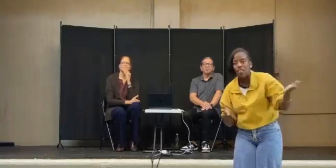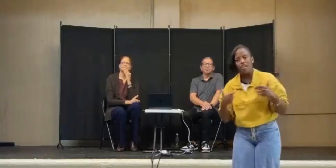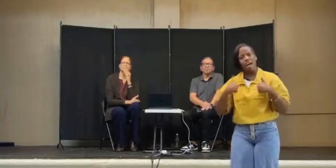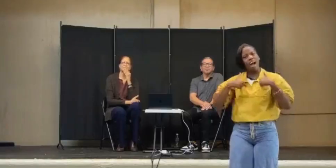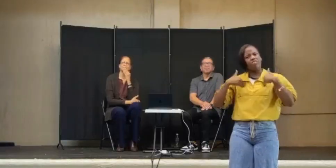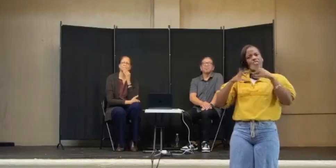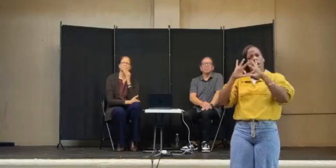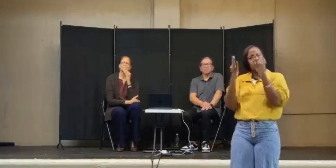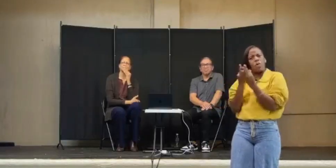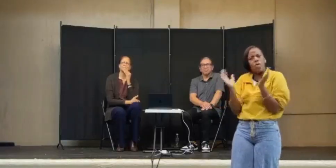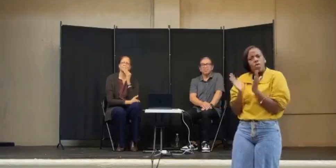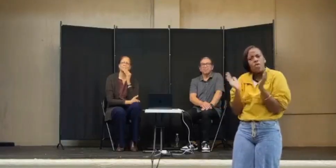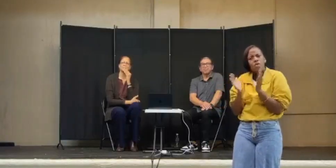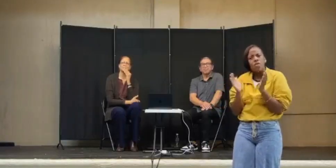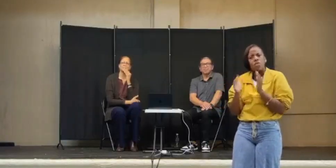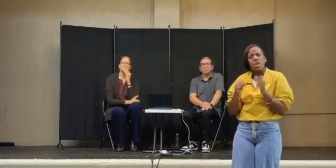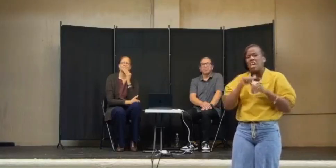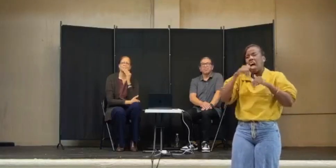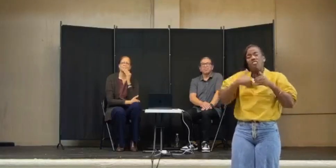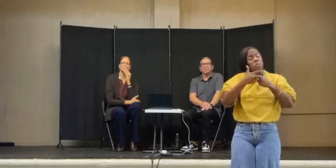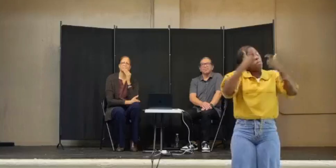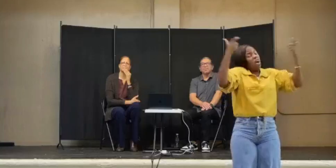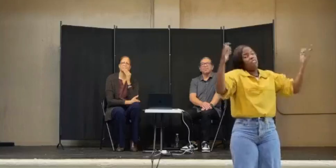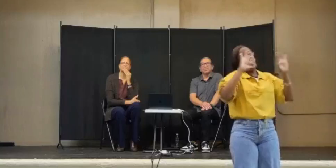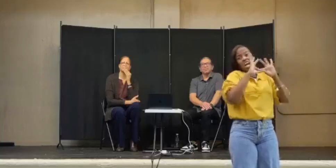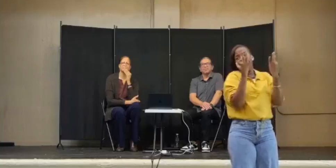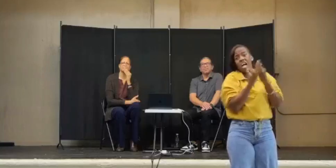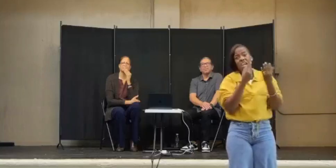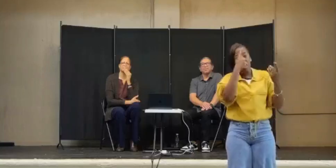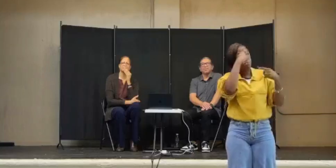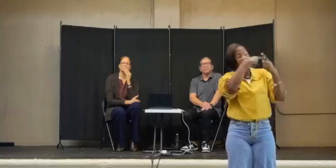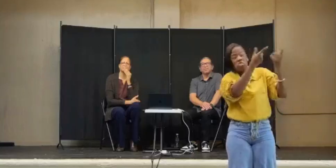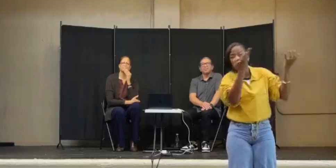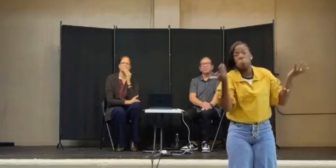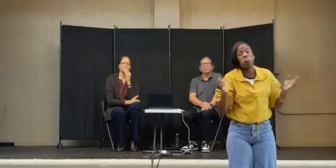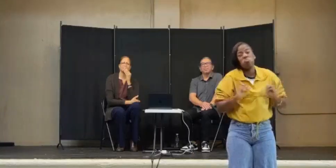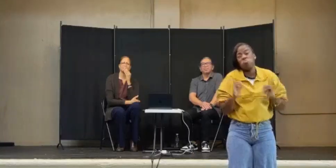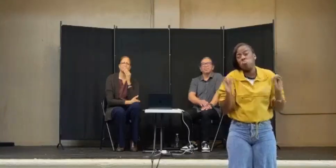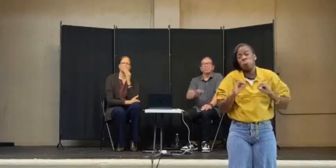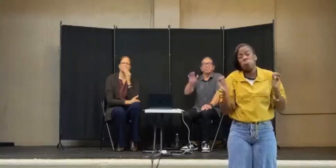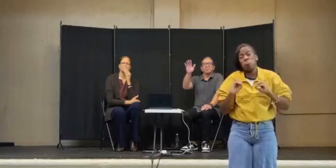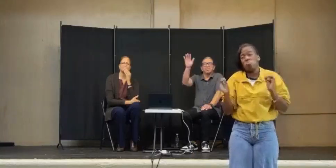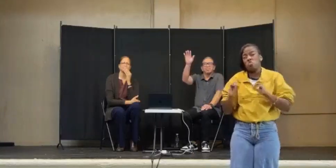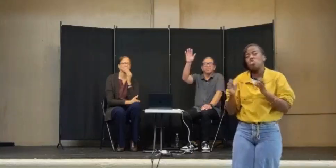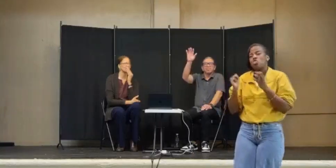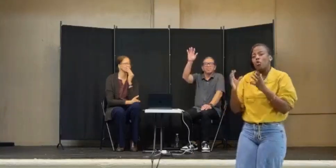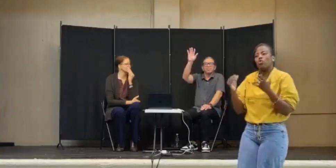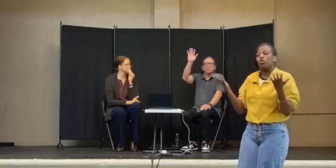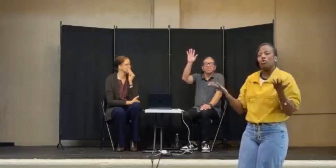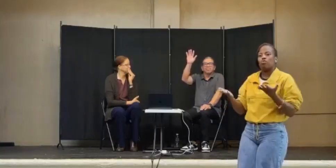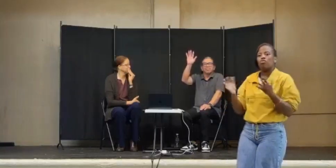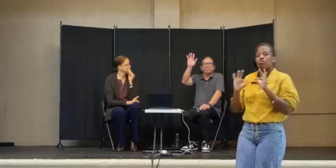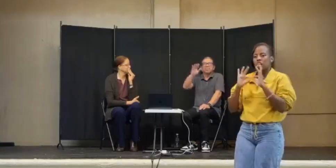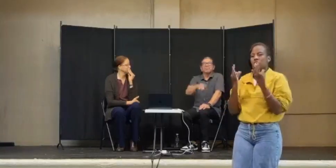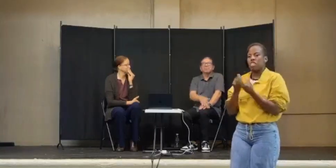my daughter, and then I have a wife. I do have a nuclear family. I have a small family. I don't have a lot of family out